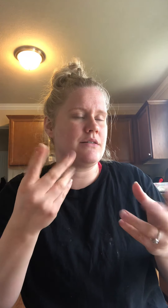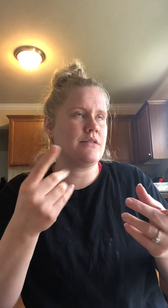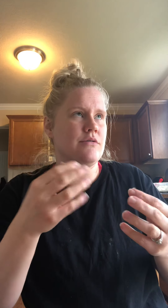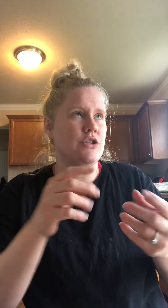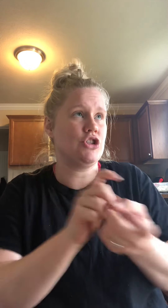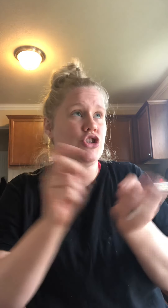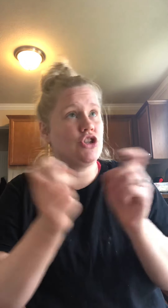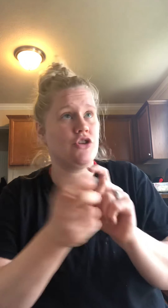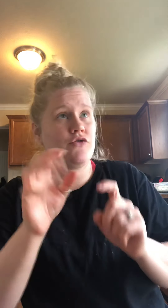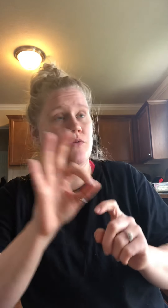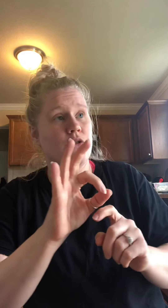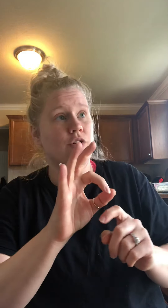feet.